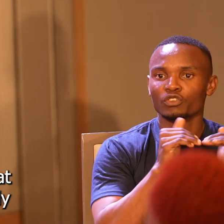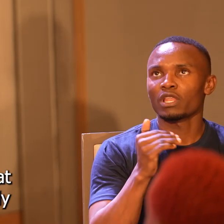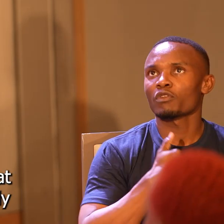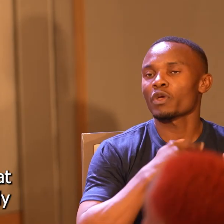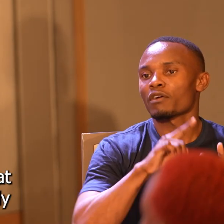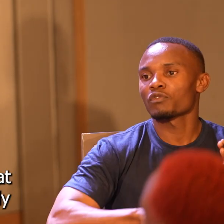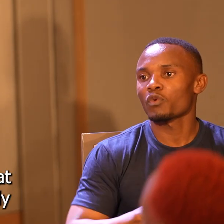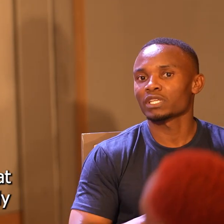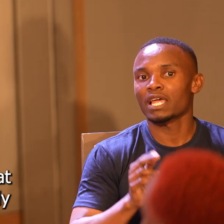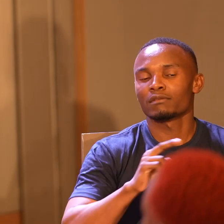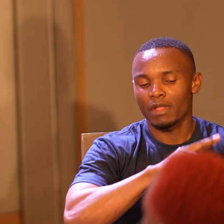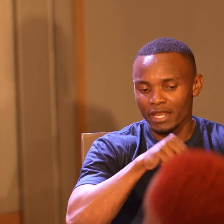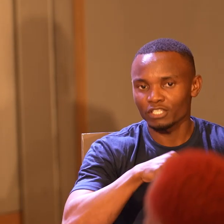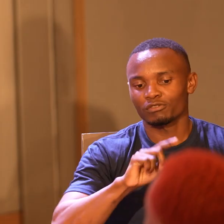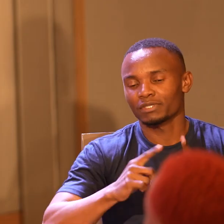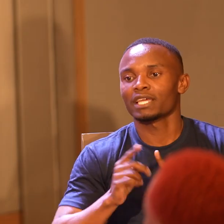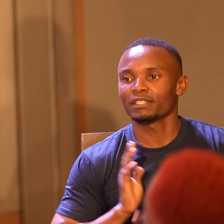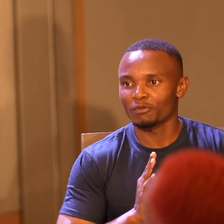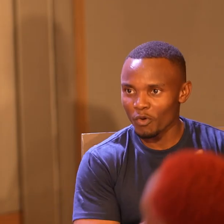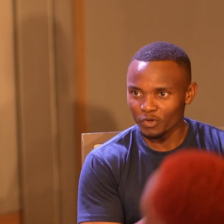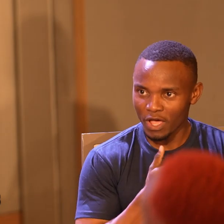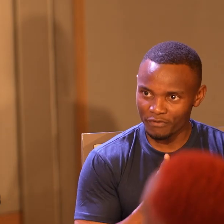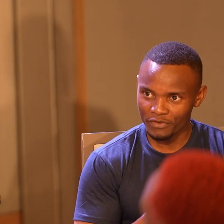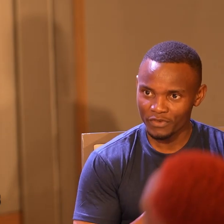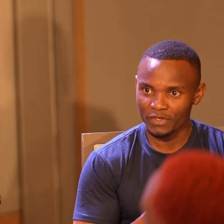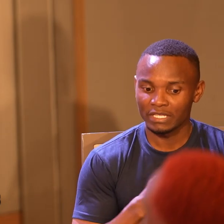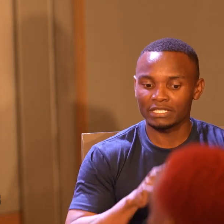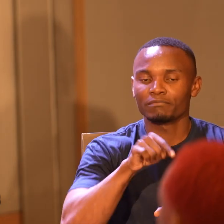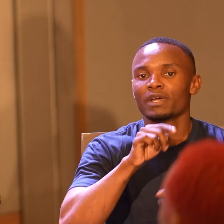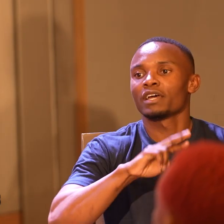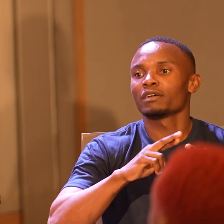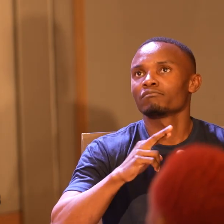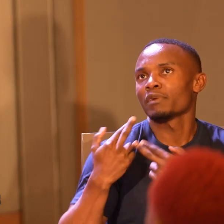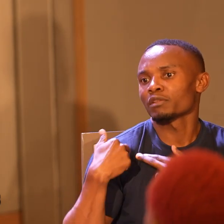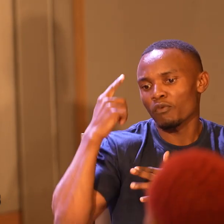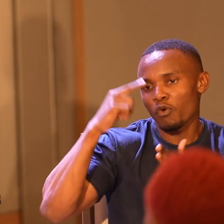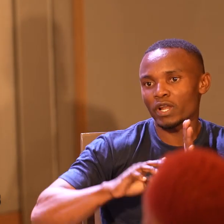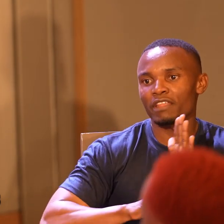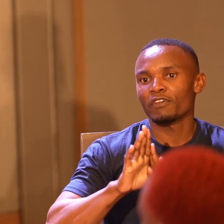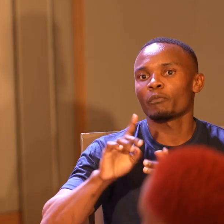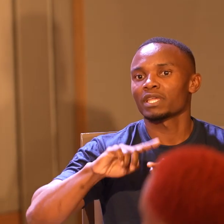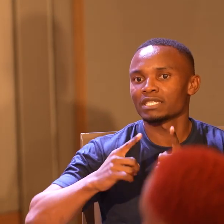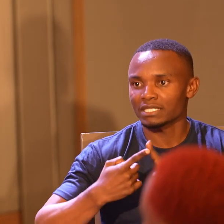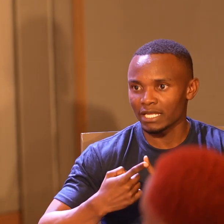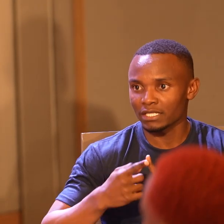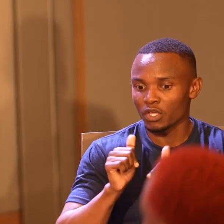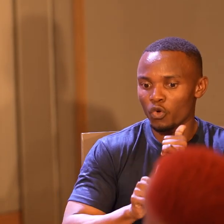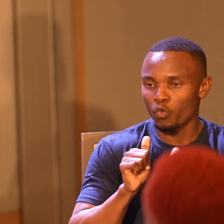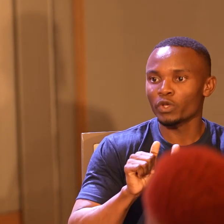what we call the national standards body, which is responsible for the development of standards which